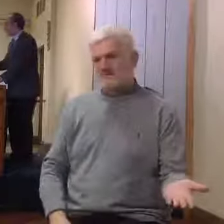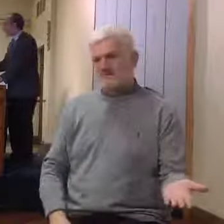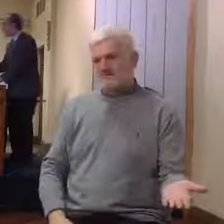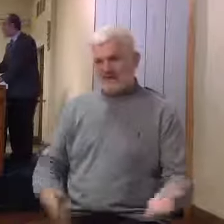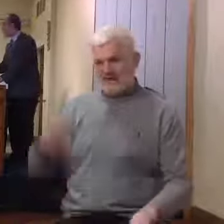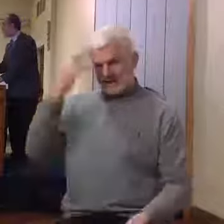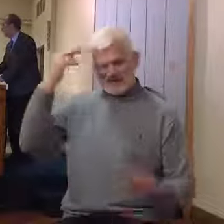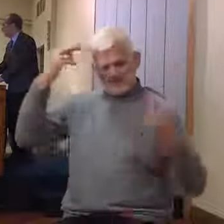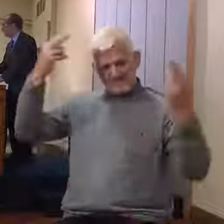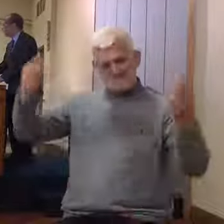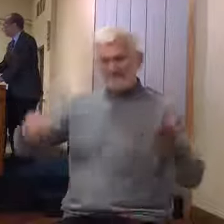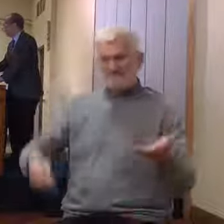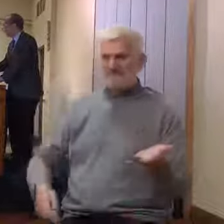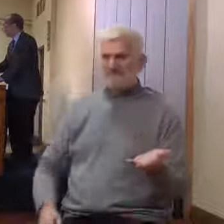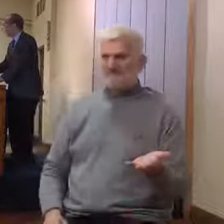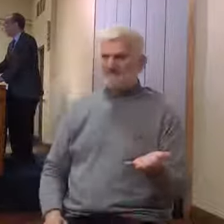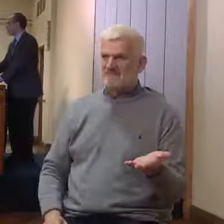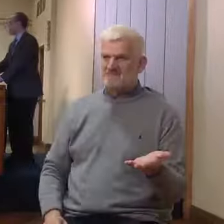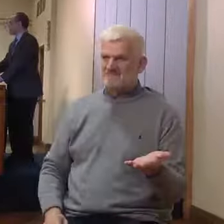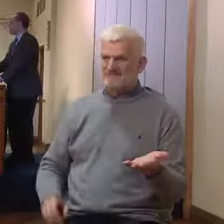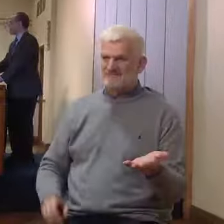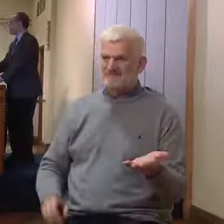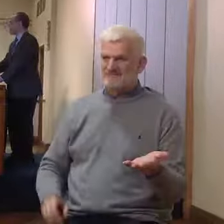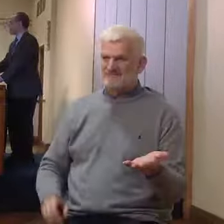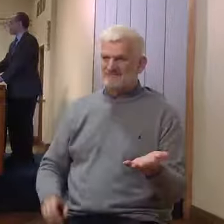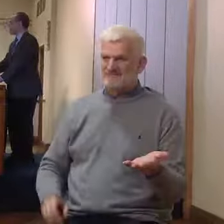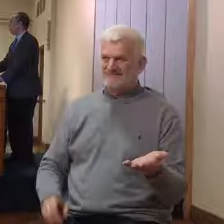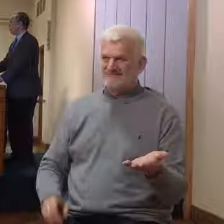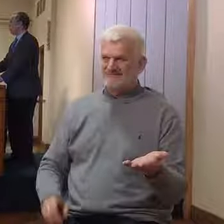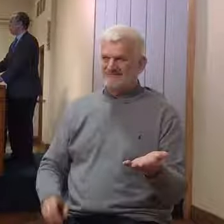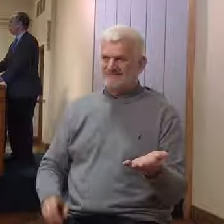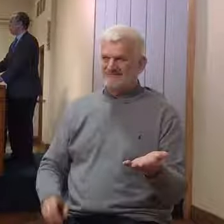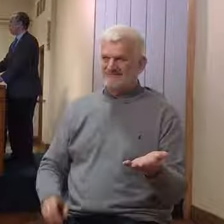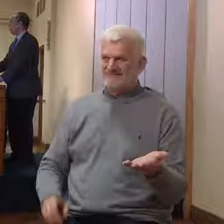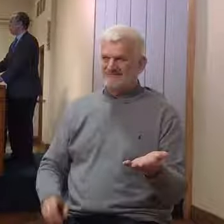Christ, by his word, by the Bible.